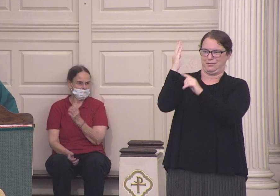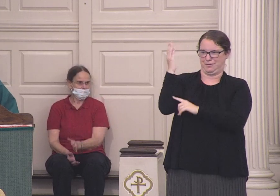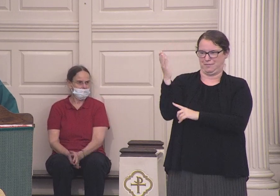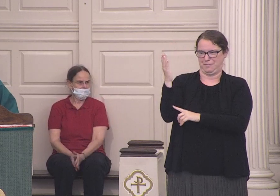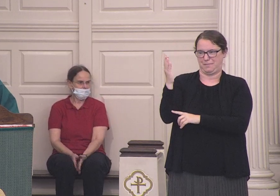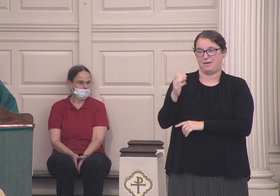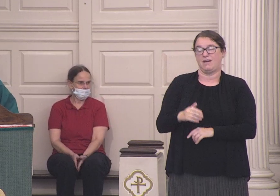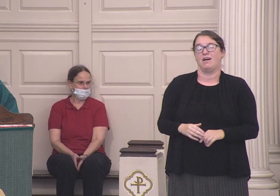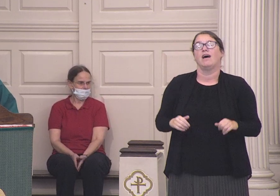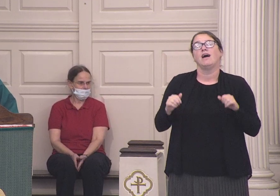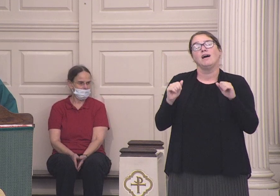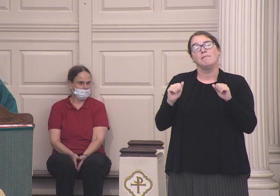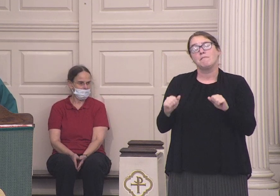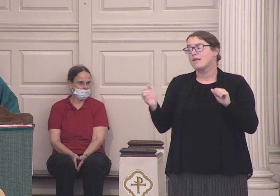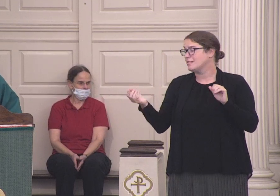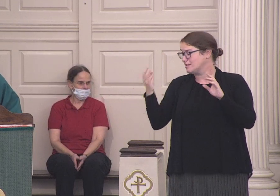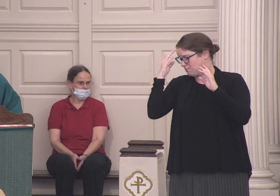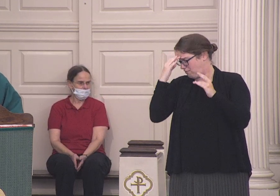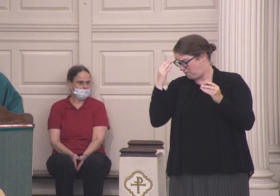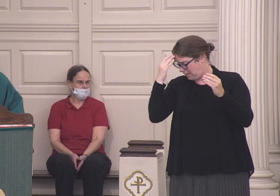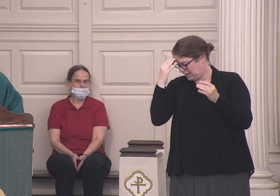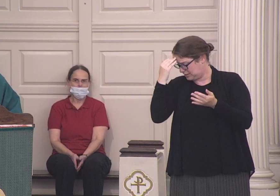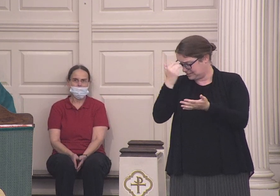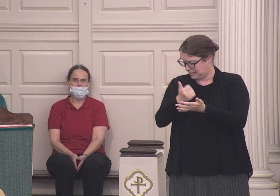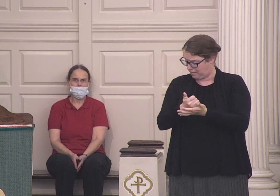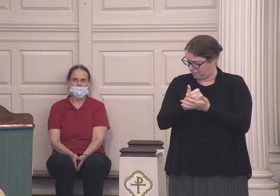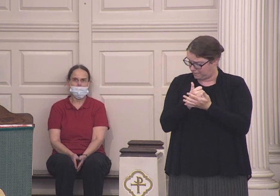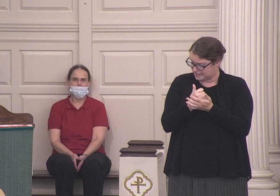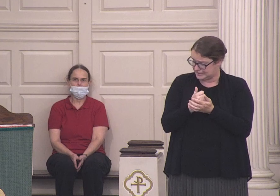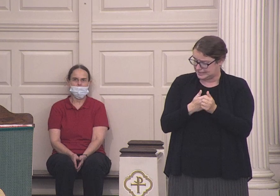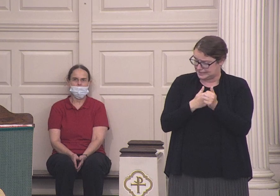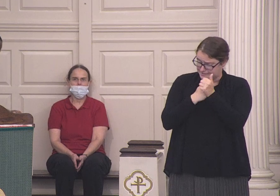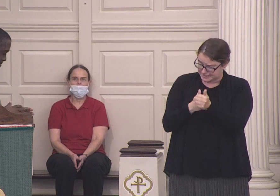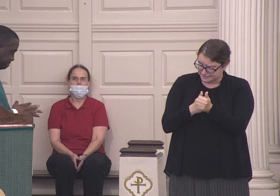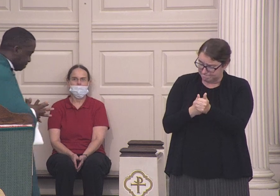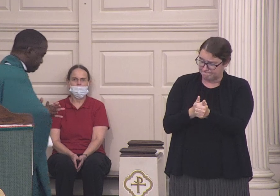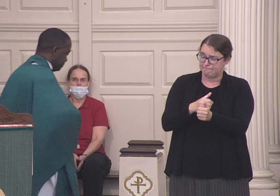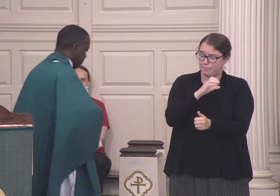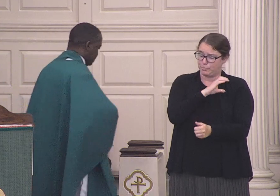encourage our discipleship through Christ our Lord.